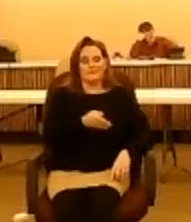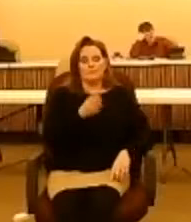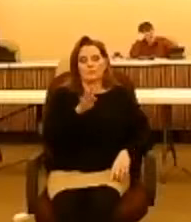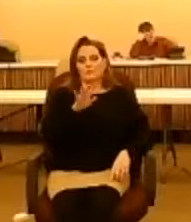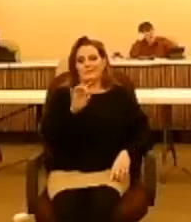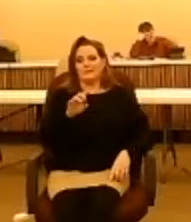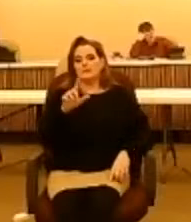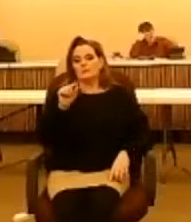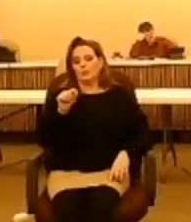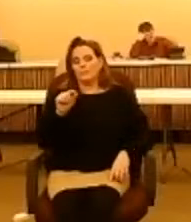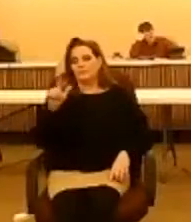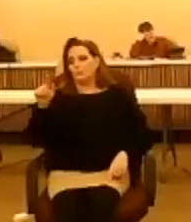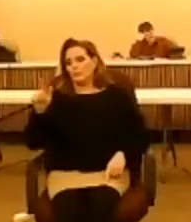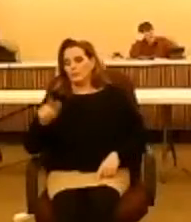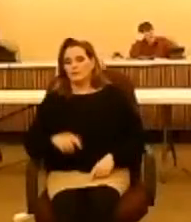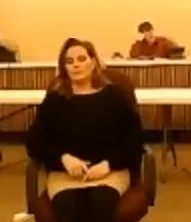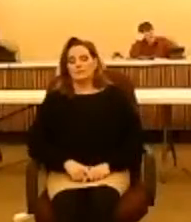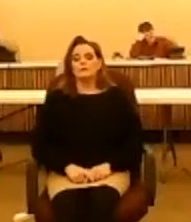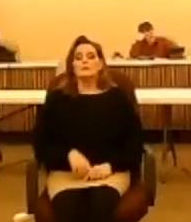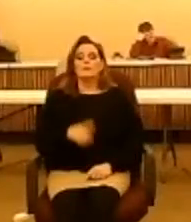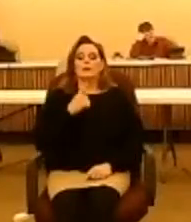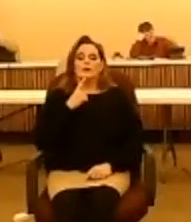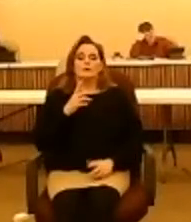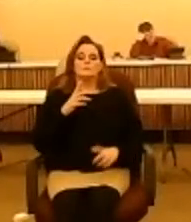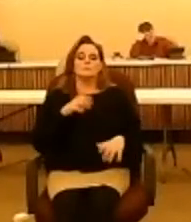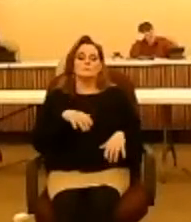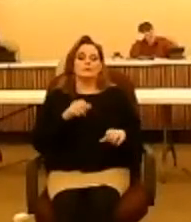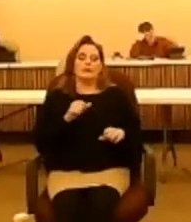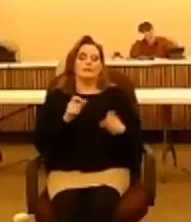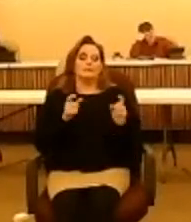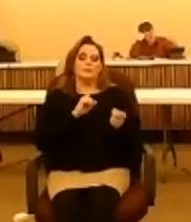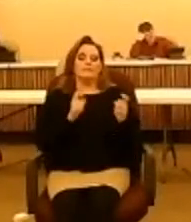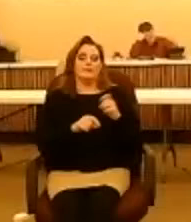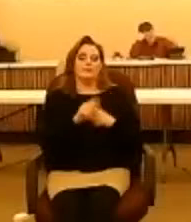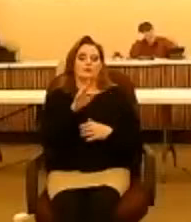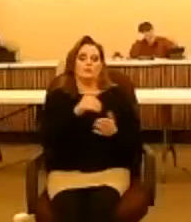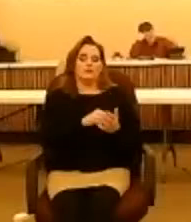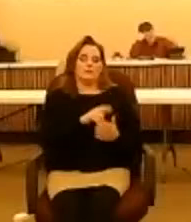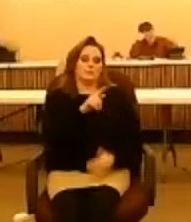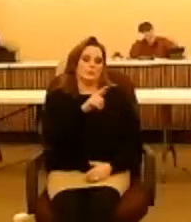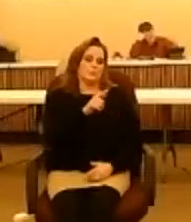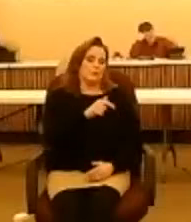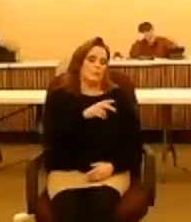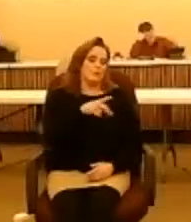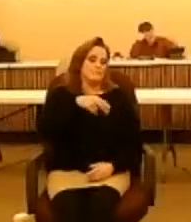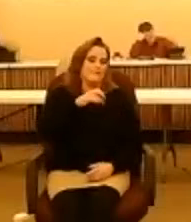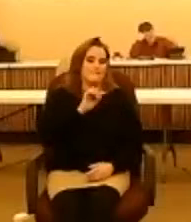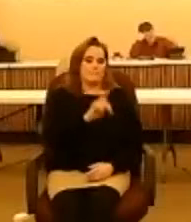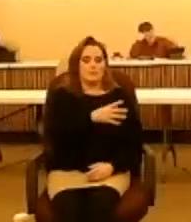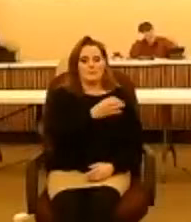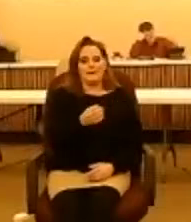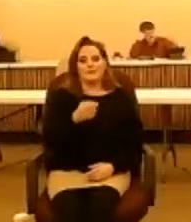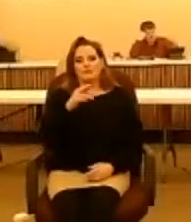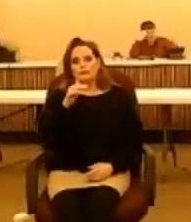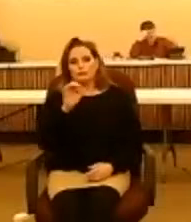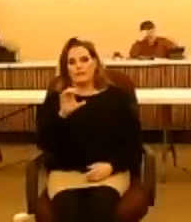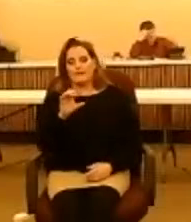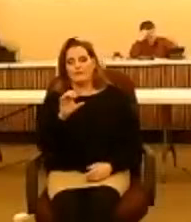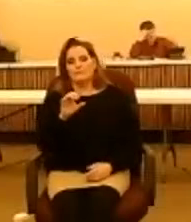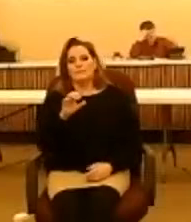4-48, 2021 to adopt the revised 2021 Park and Recreation Department fee